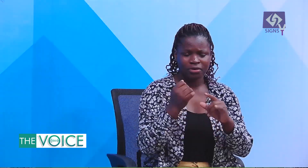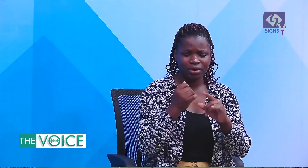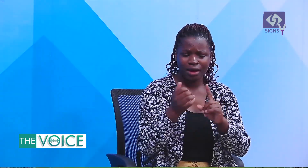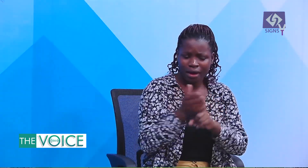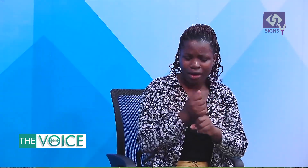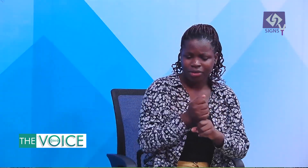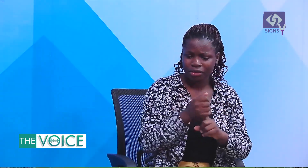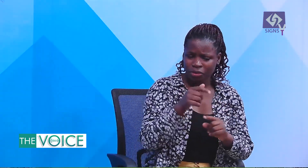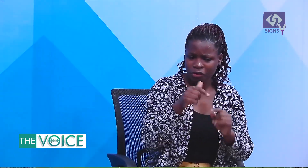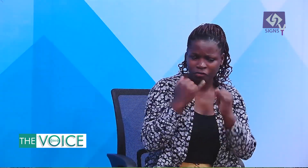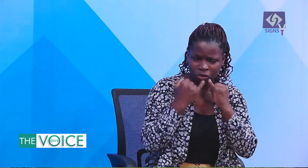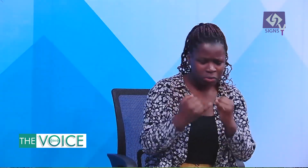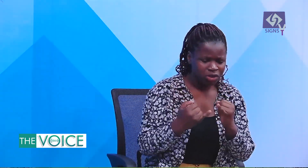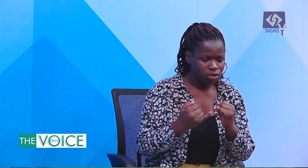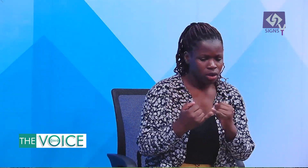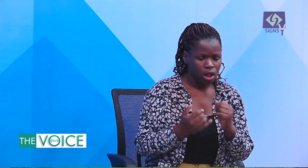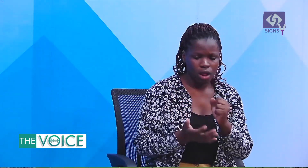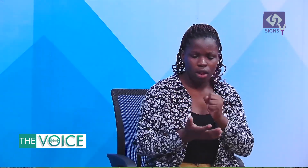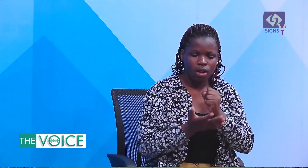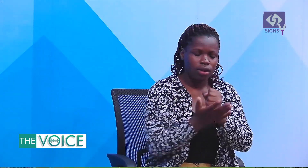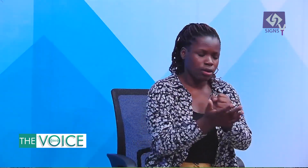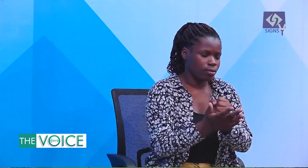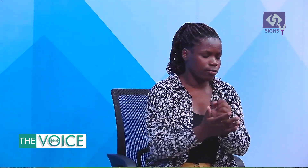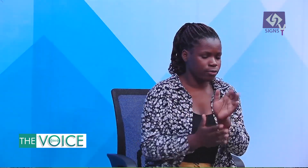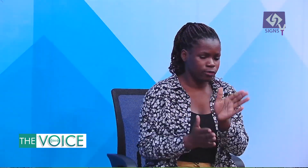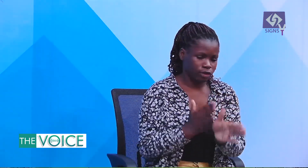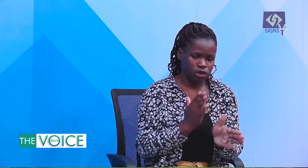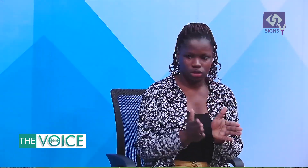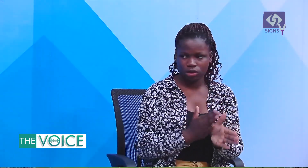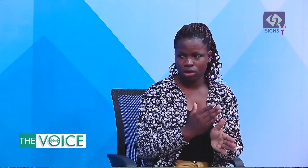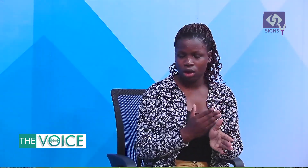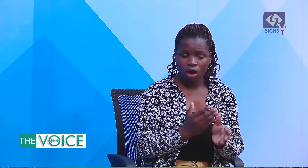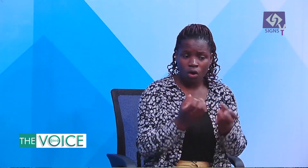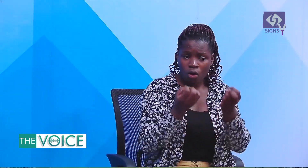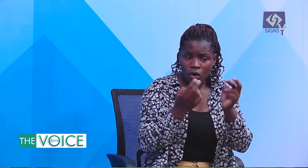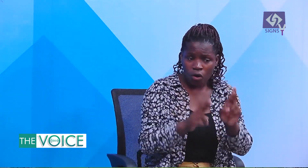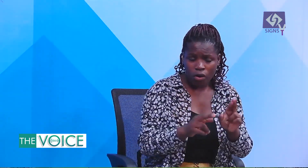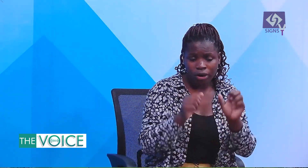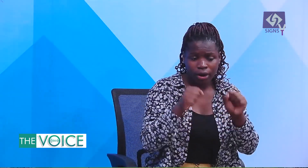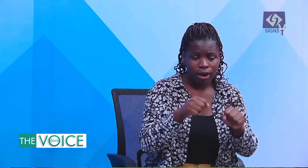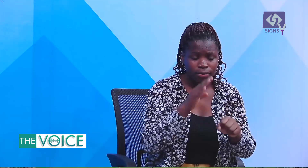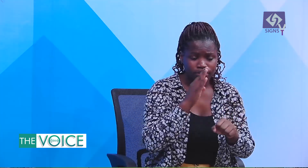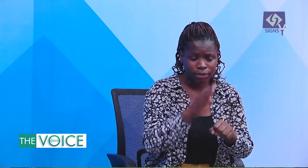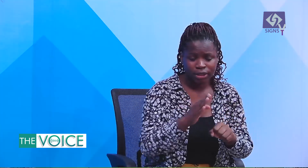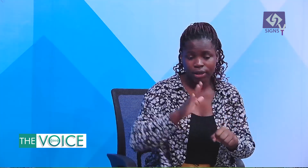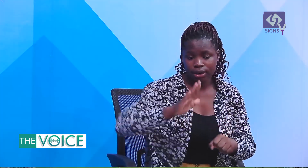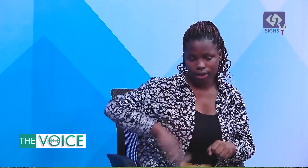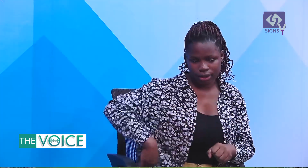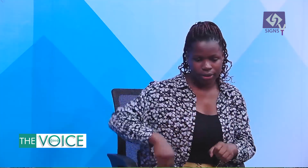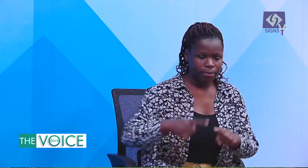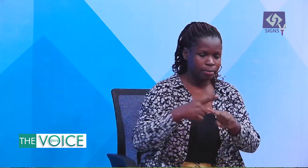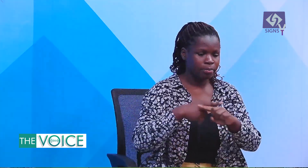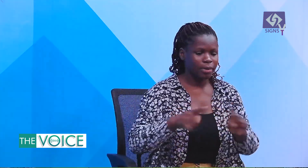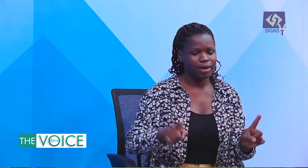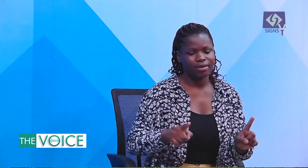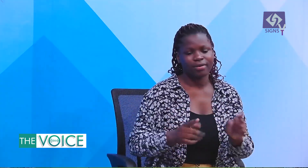go to an hospital setting. If they get information, or the hospital setting, once they get the information, they can actually